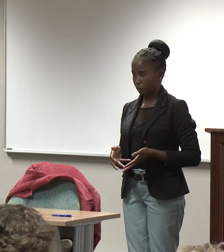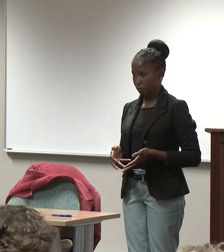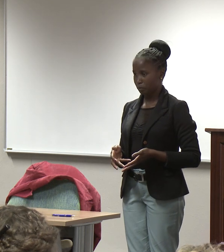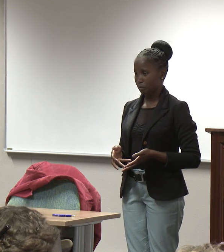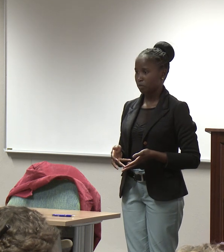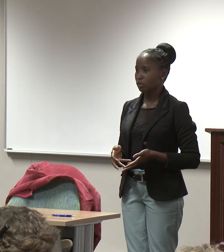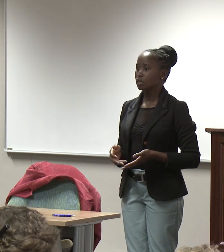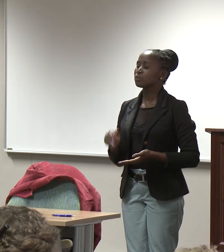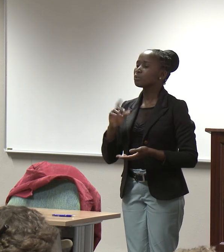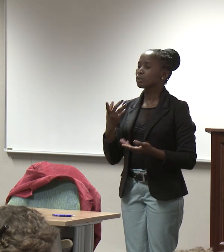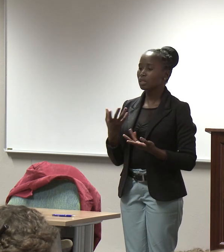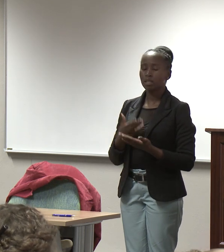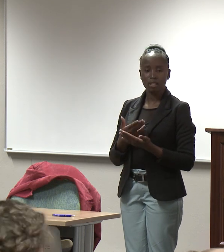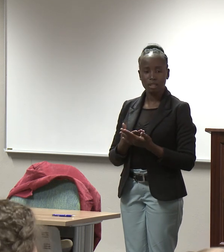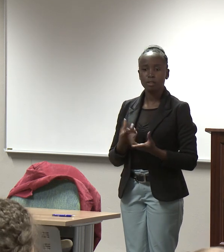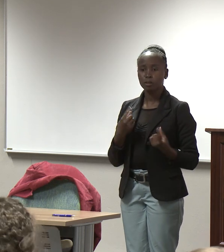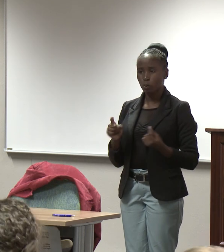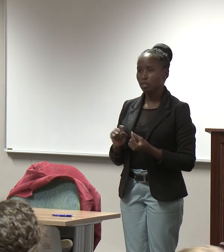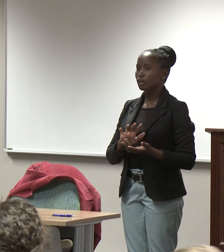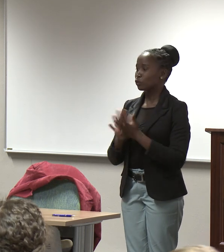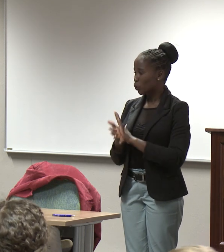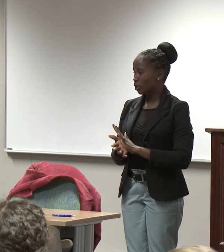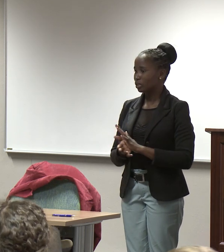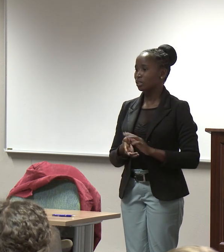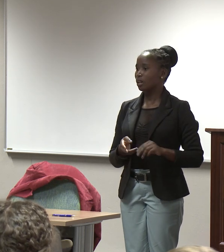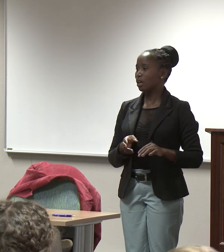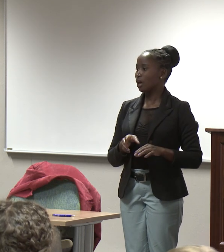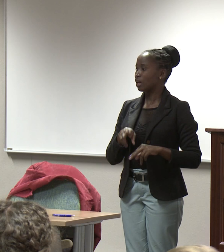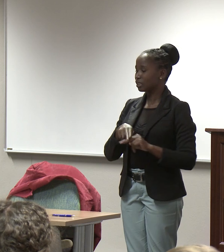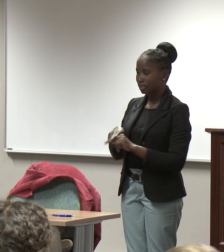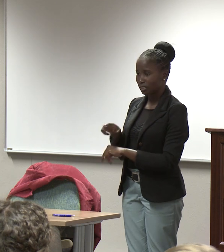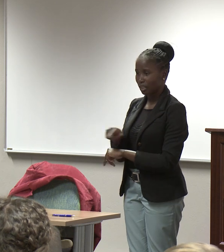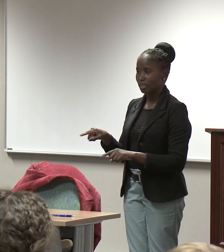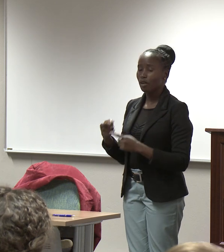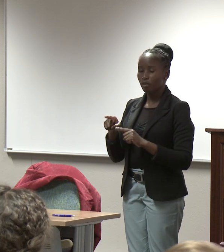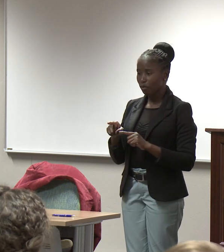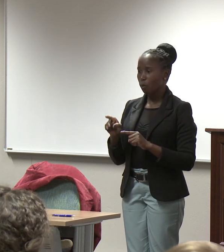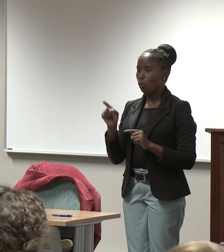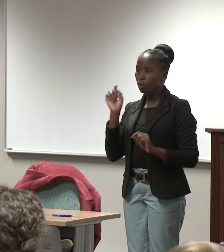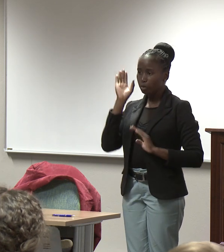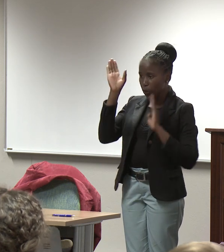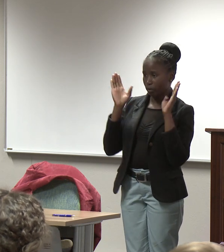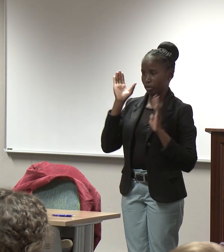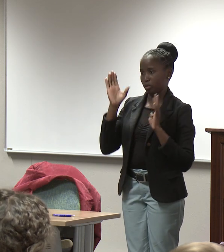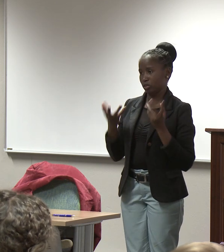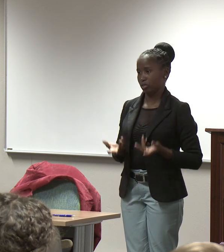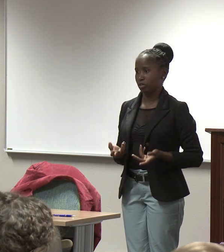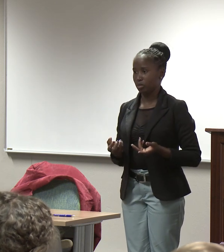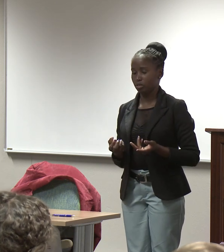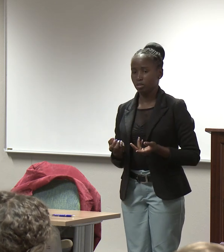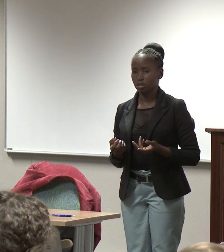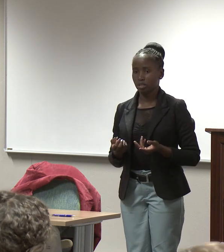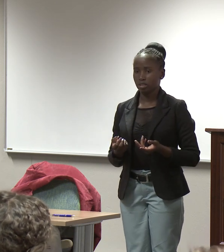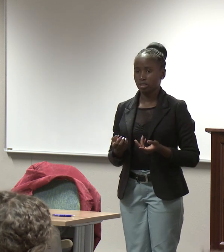think the ruins are where the seeds are for innovation at this point. So ruins are not